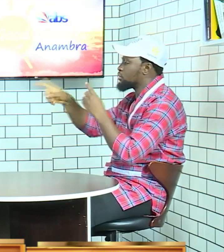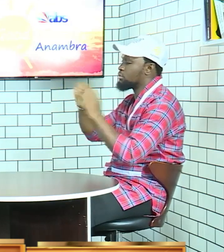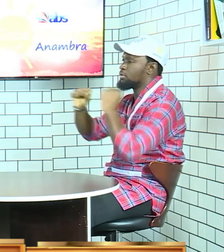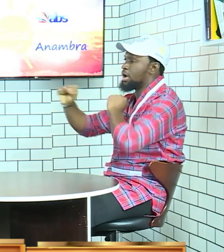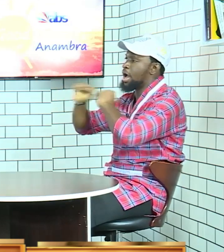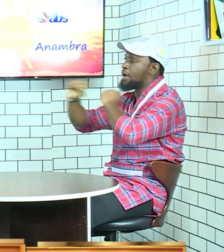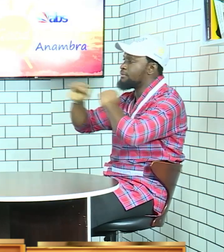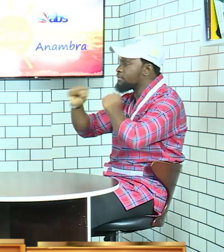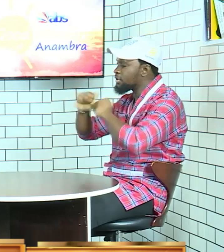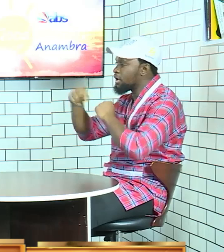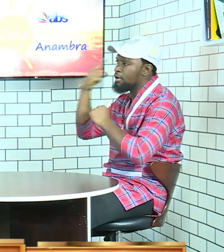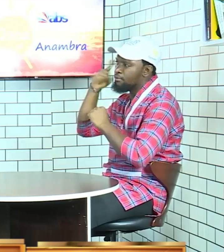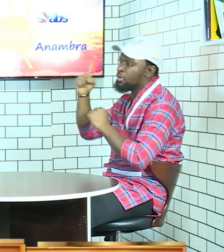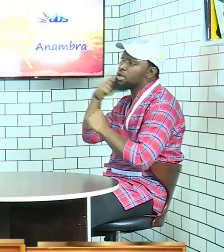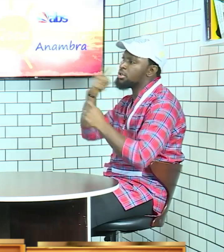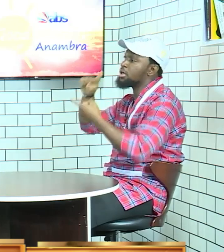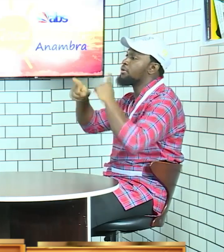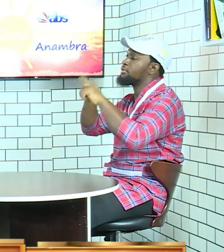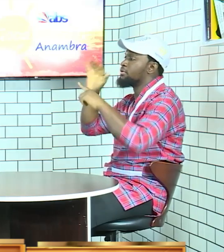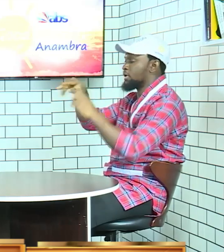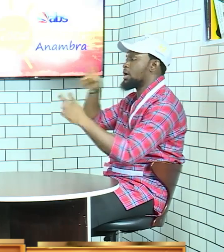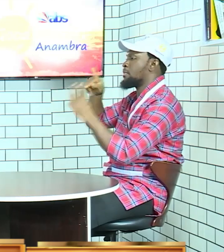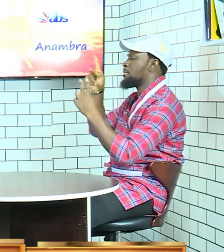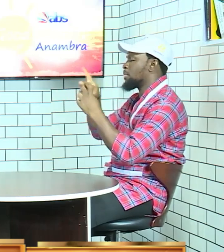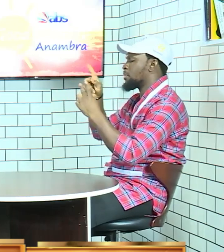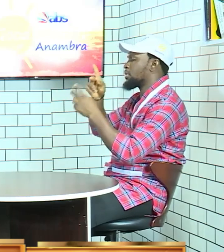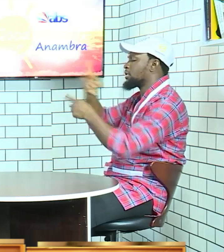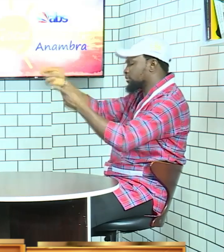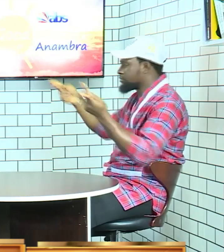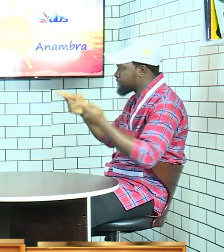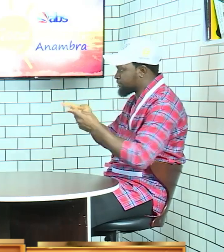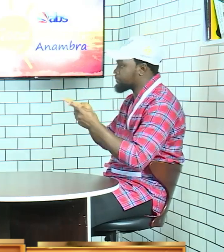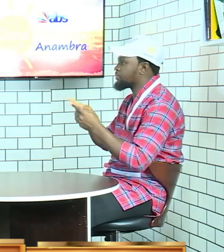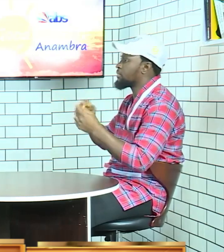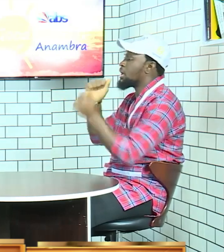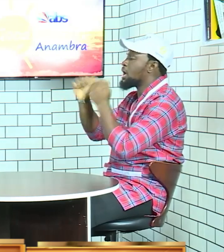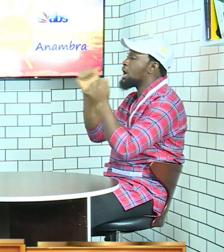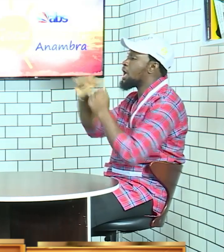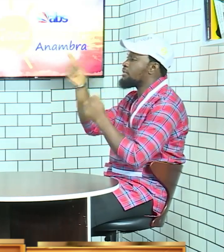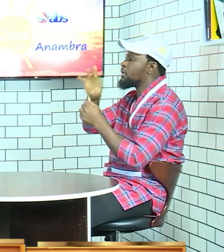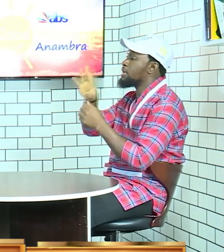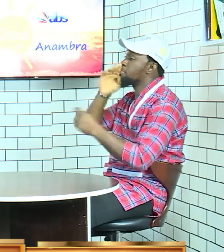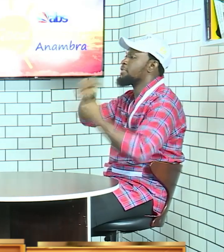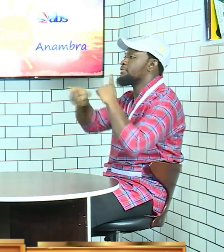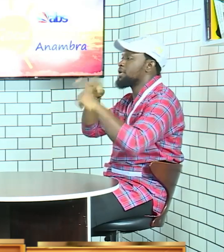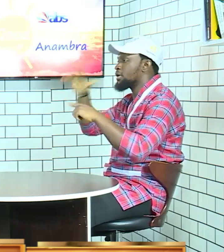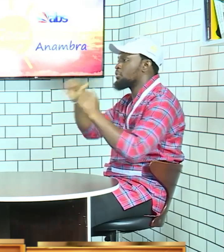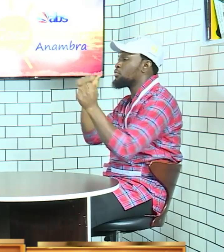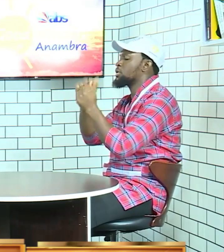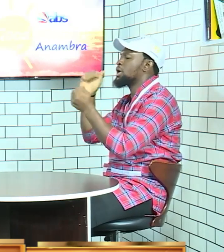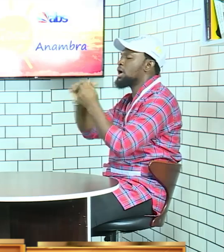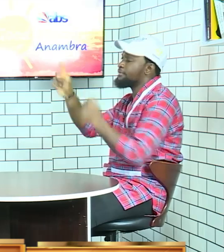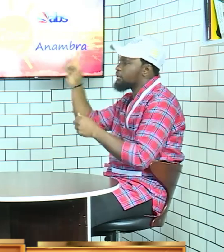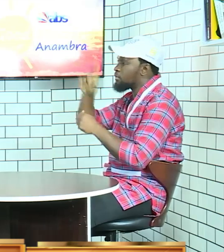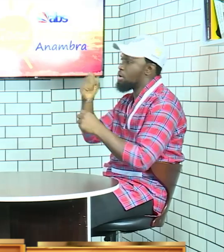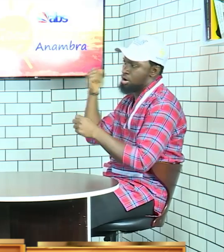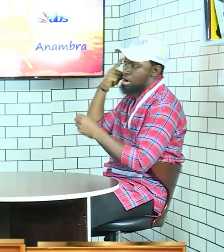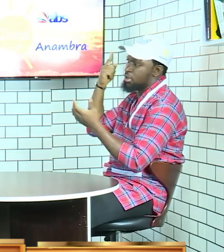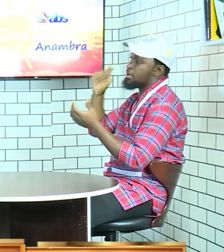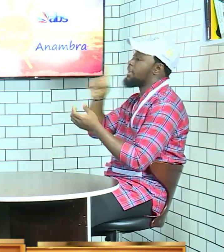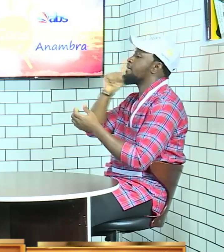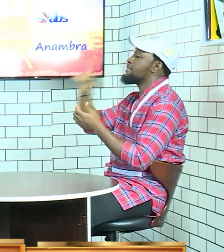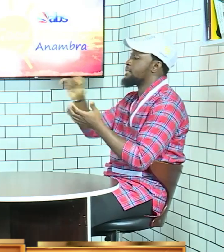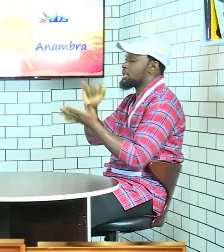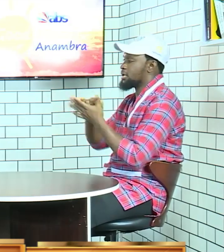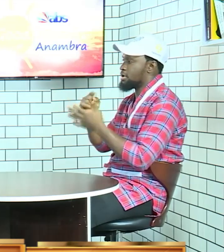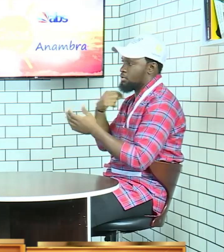for deaf-friendly public spaces? Everywhere, being friendly with everyone, understanding the fact that